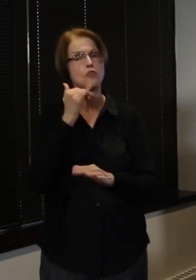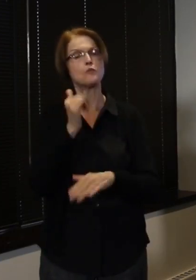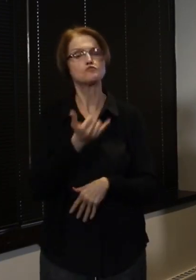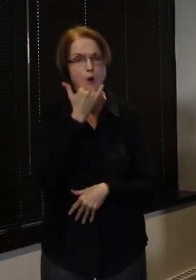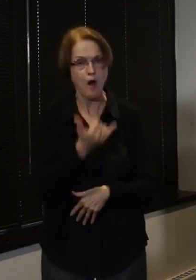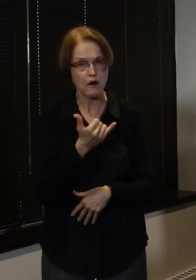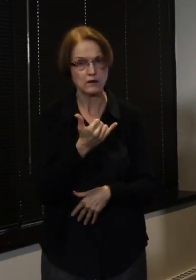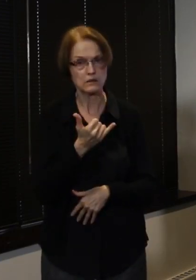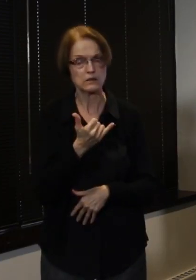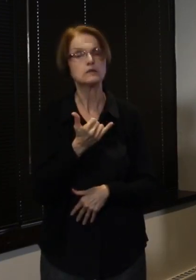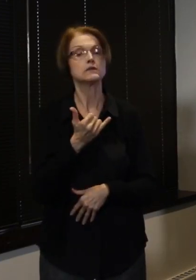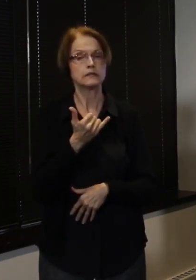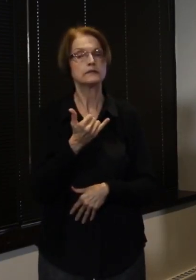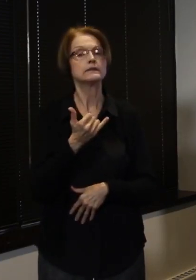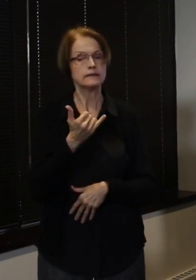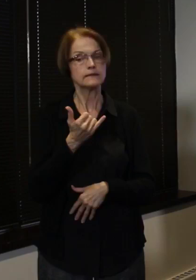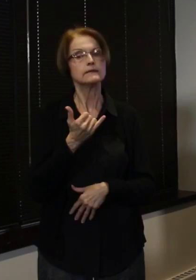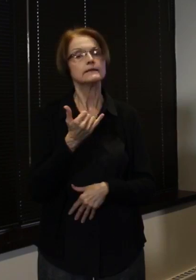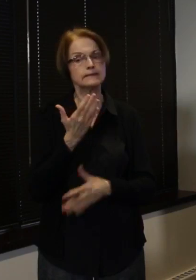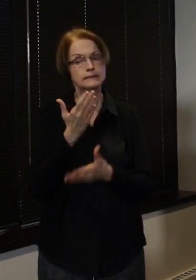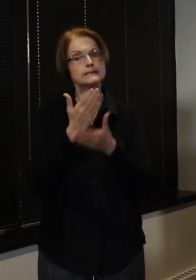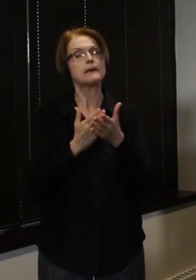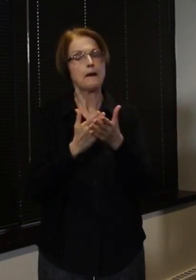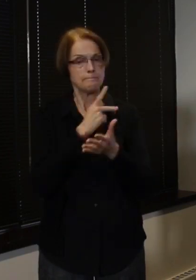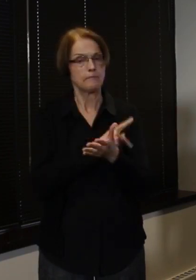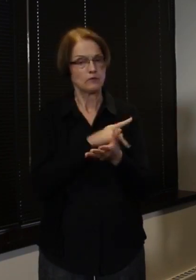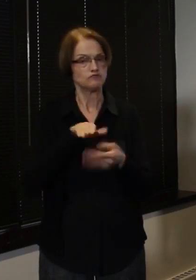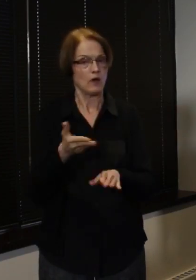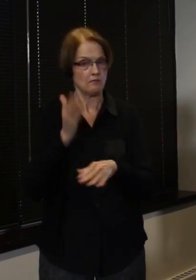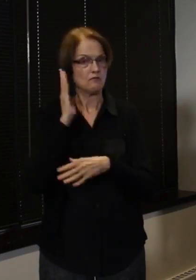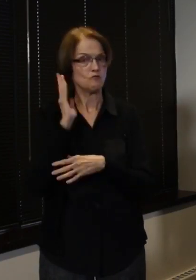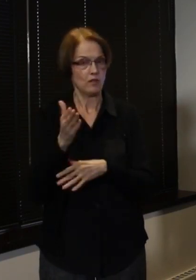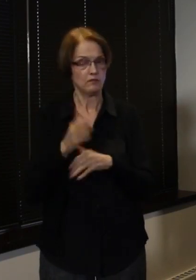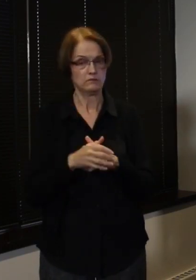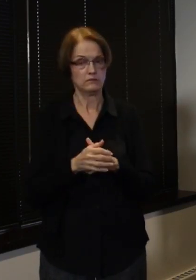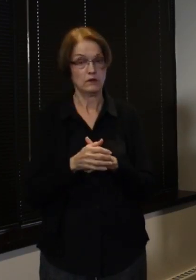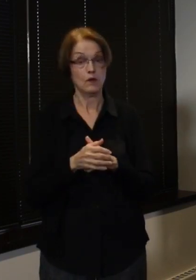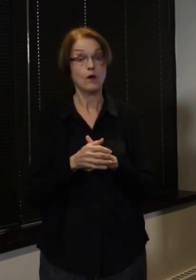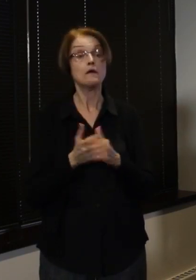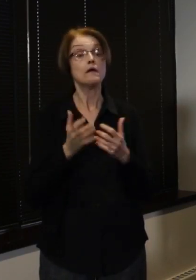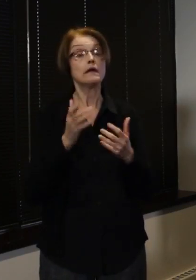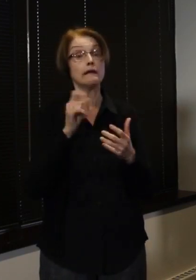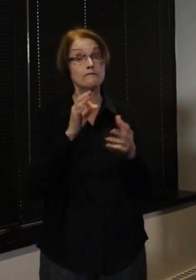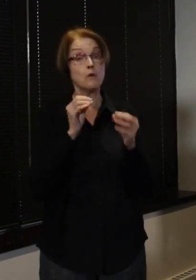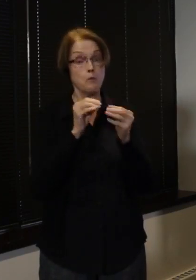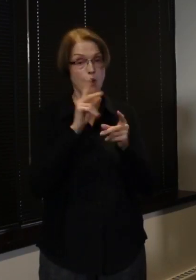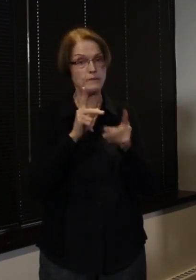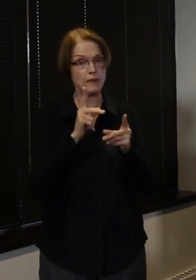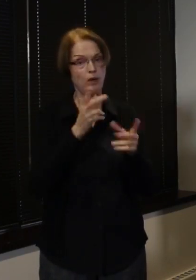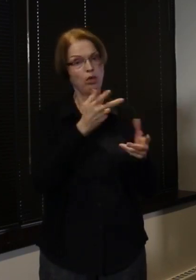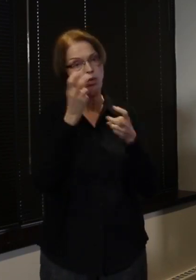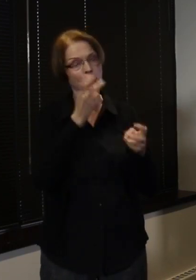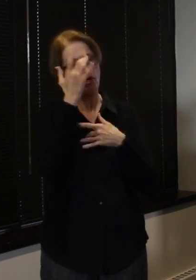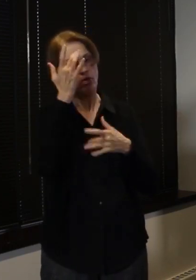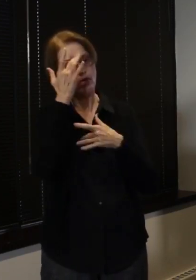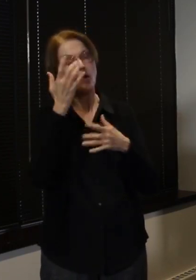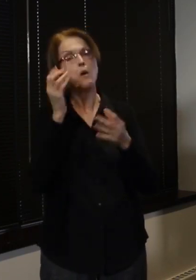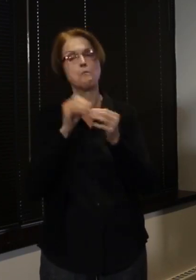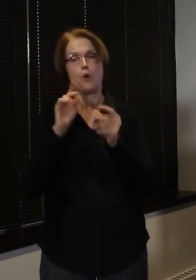fatal to a certain percentage of the patients, and when more people get sick with COVID, more people are going to